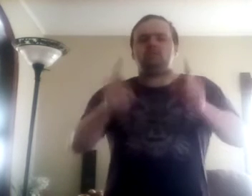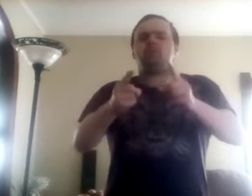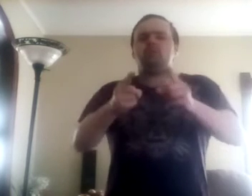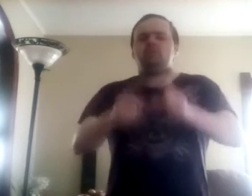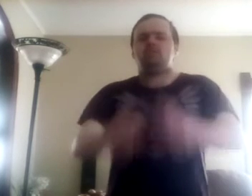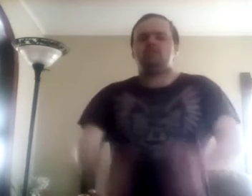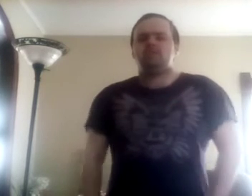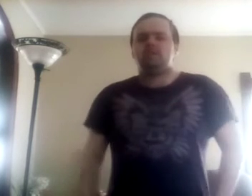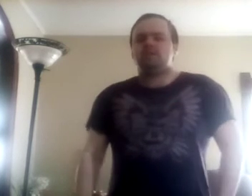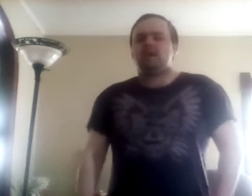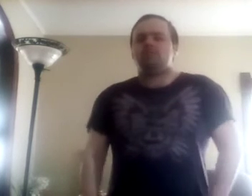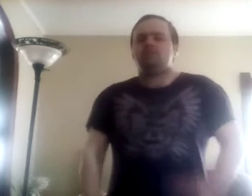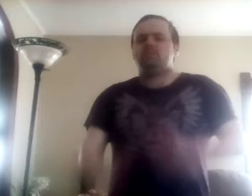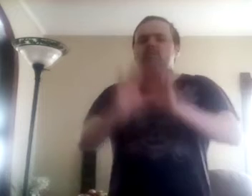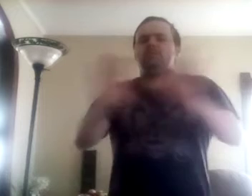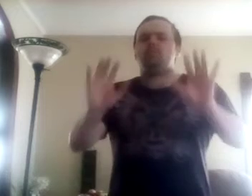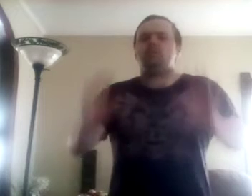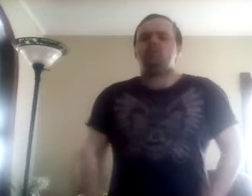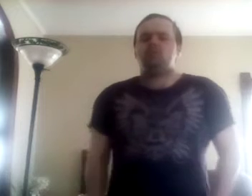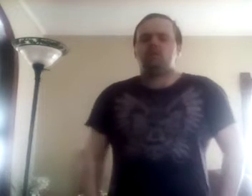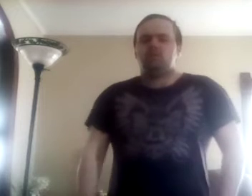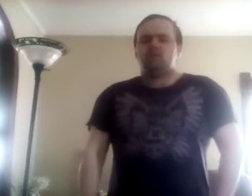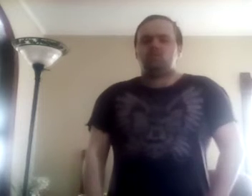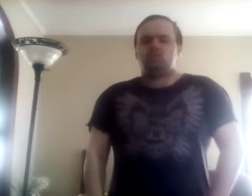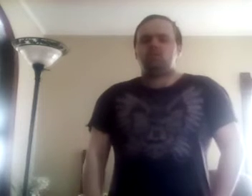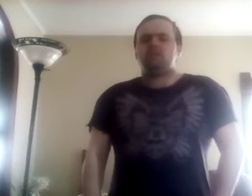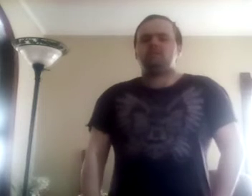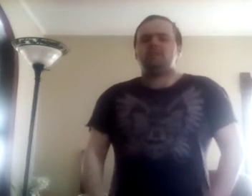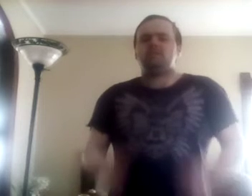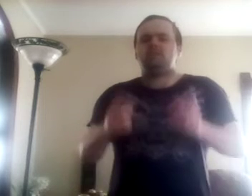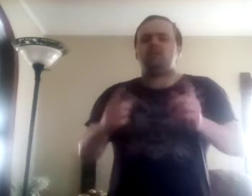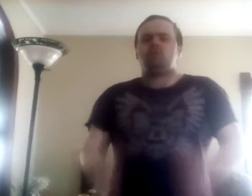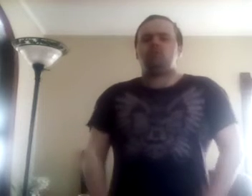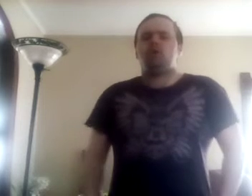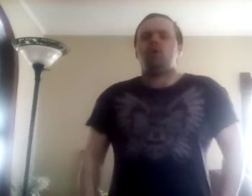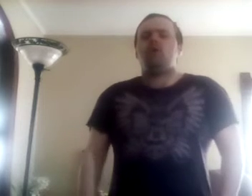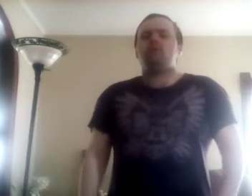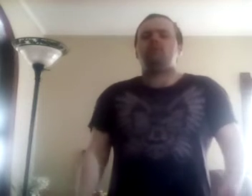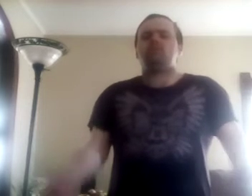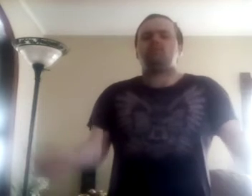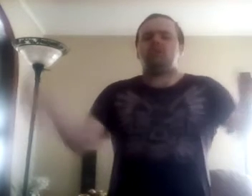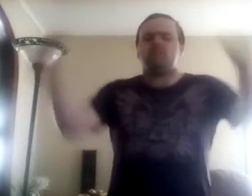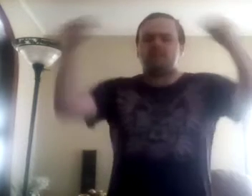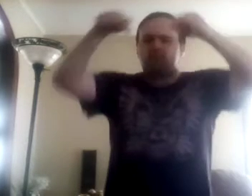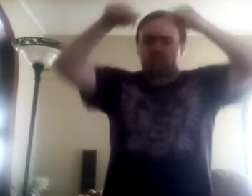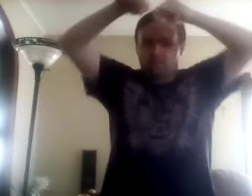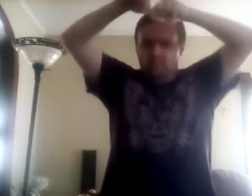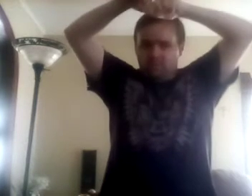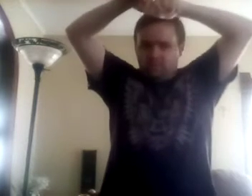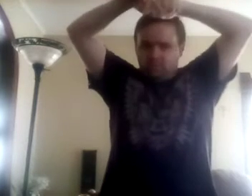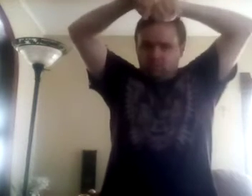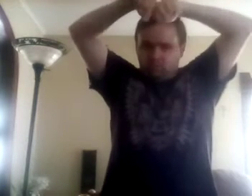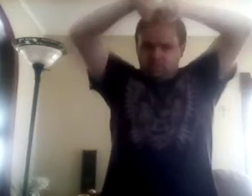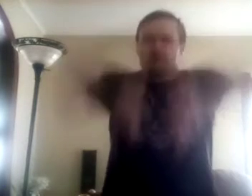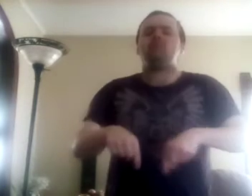summer. Sam, summer. You can see in summer. Oh, they'll come here. The